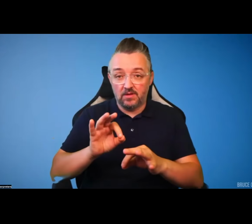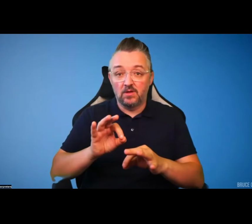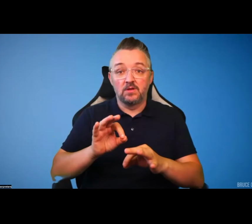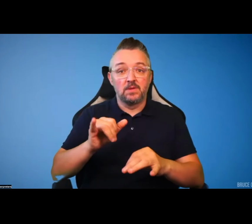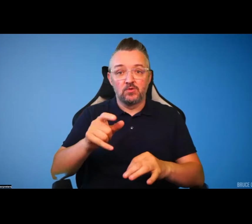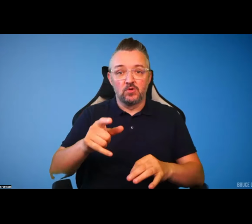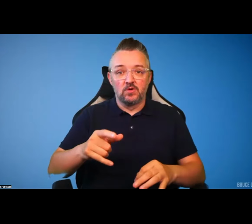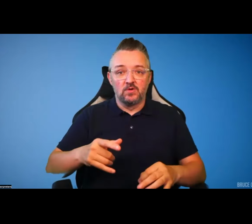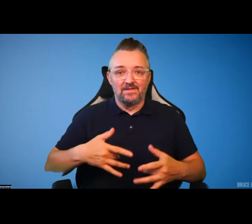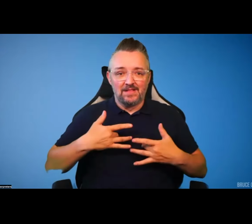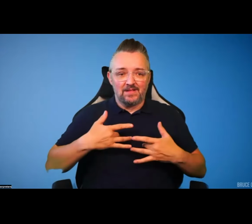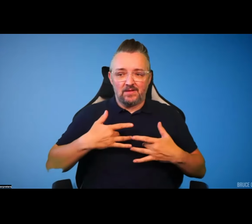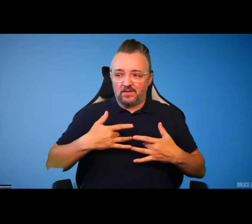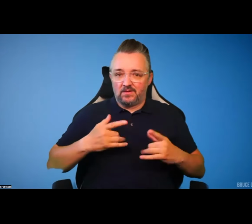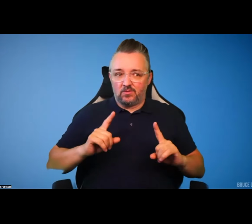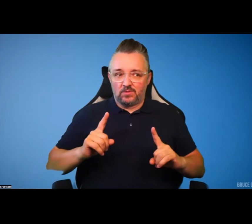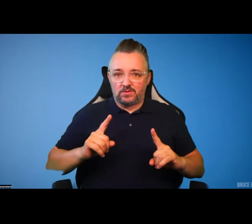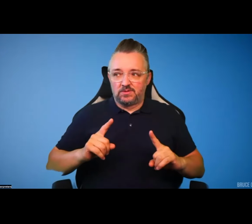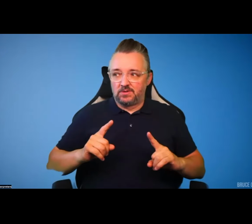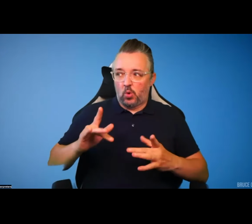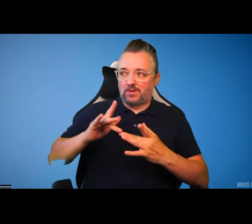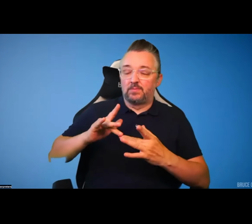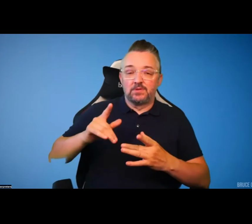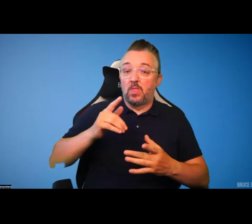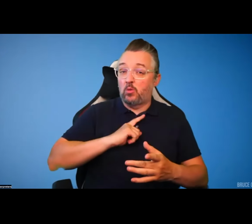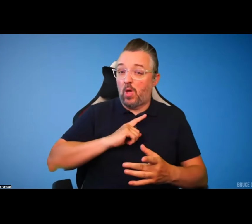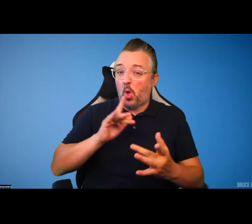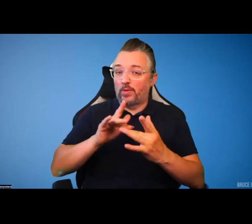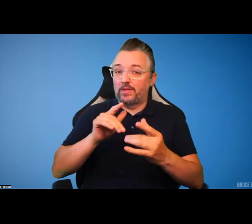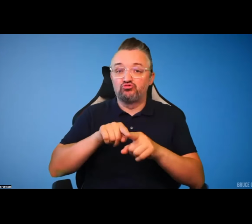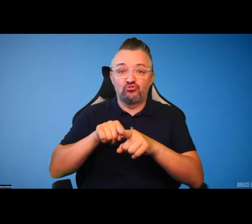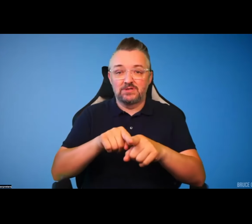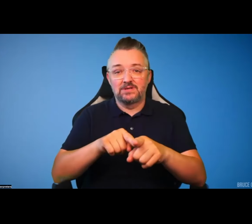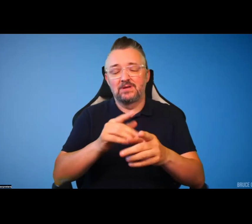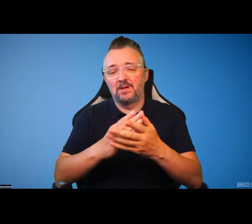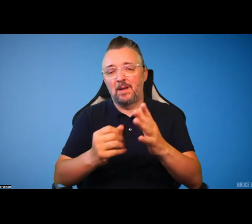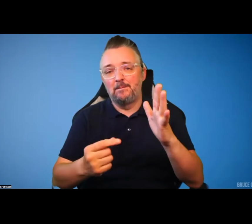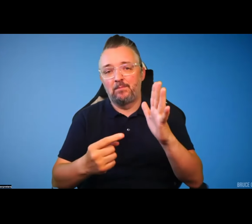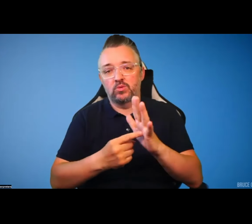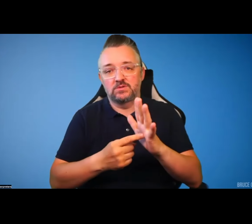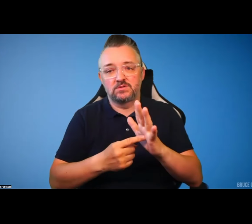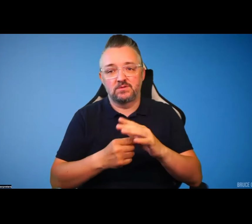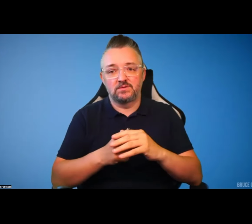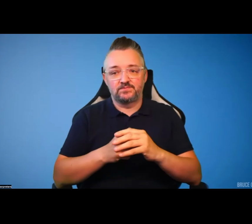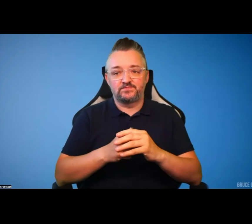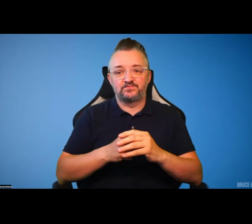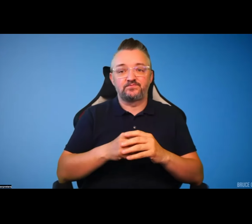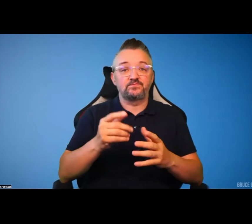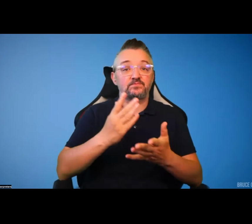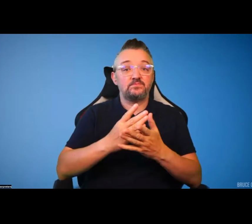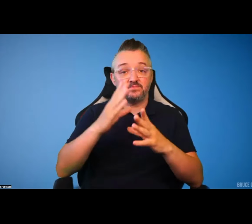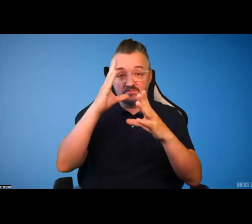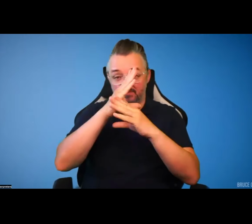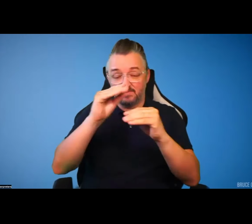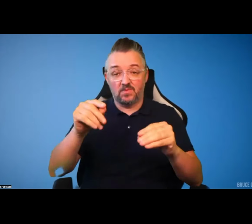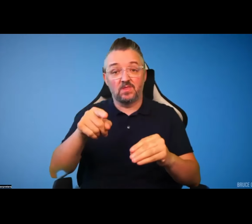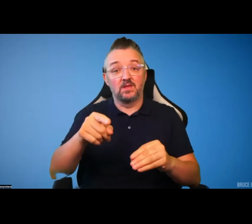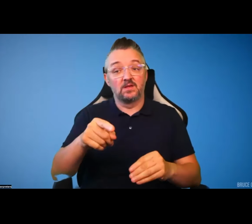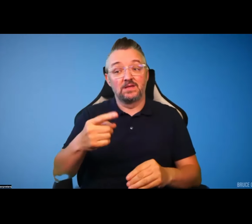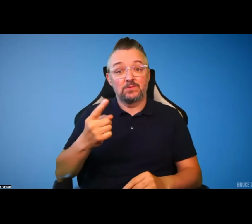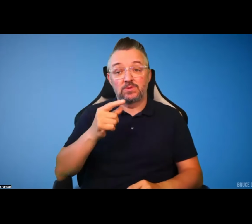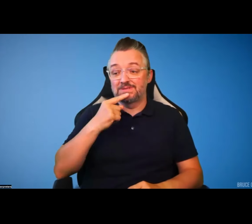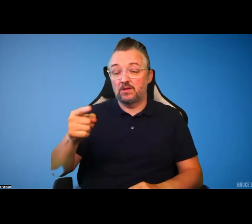miss those. And that's why contact tracing is very important. It might be that you're told by someone that you're a contact